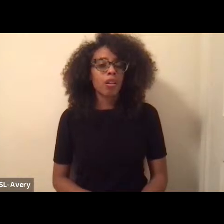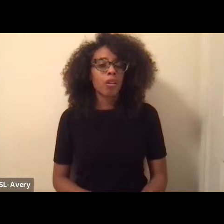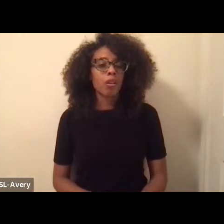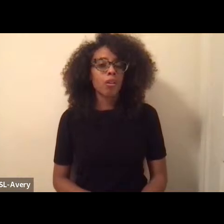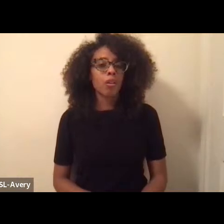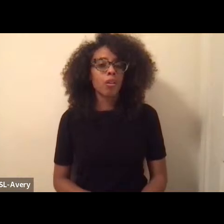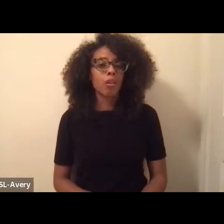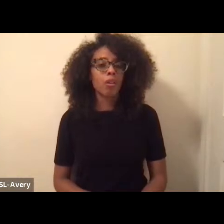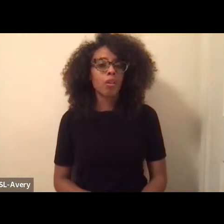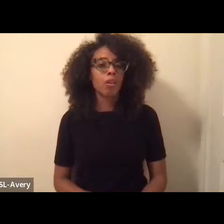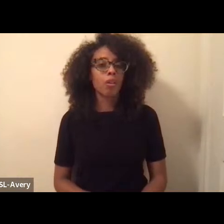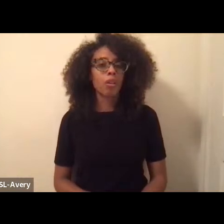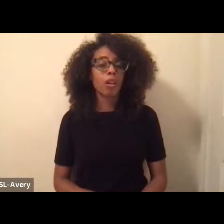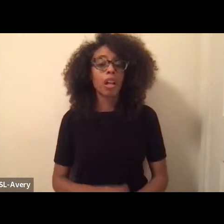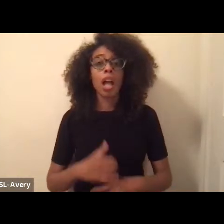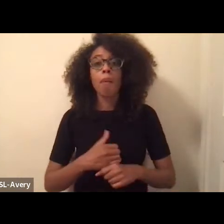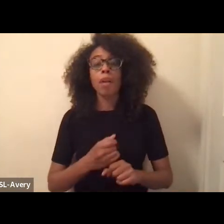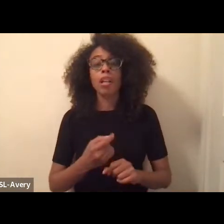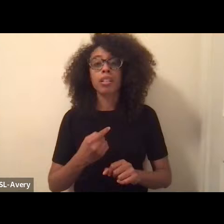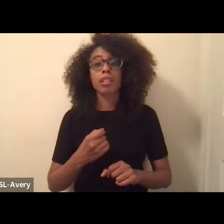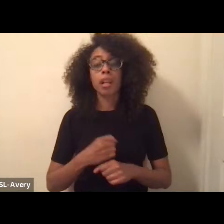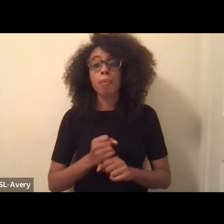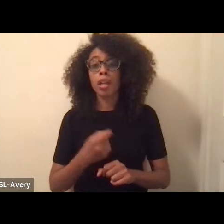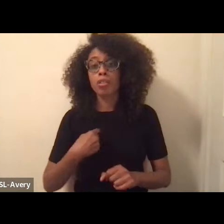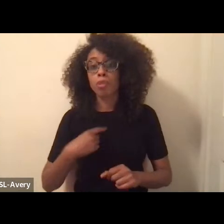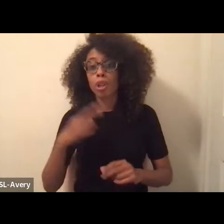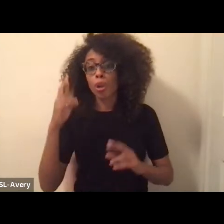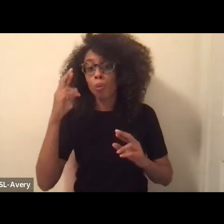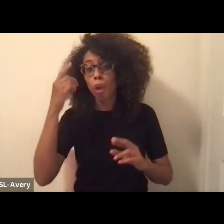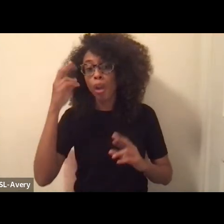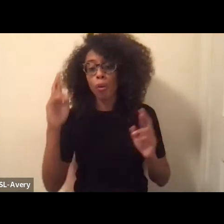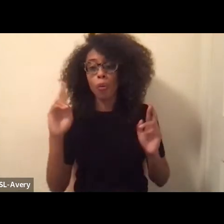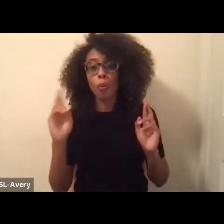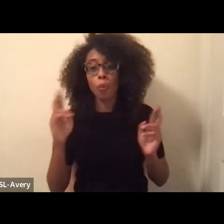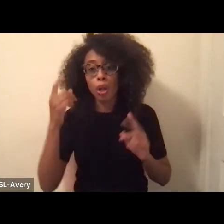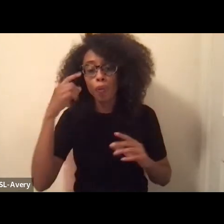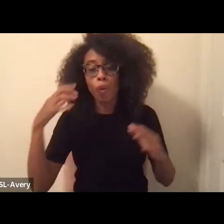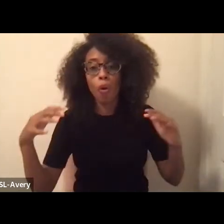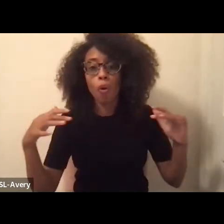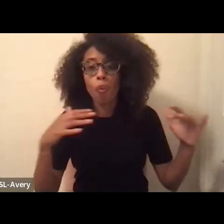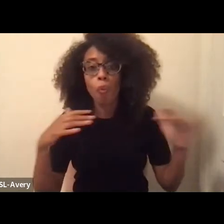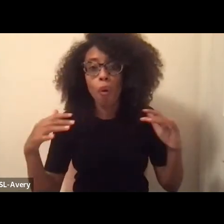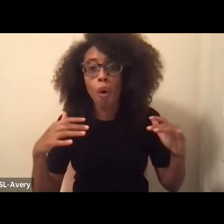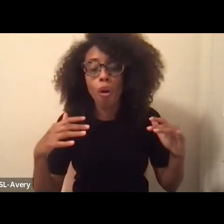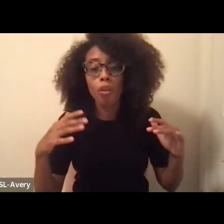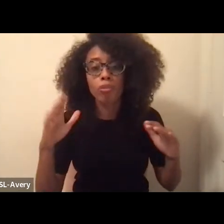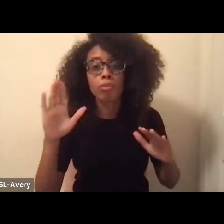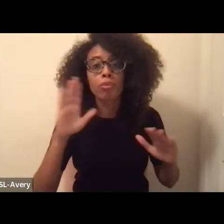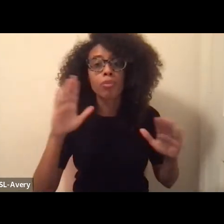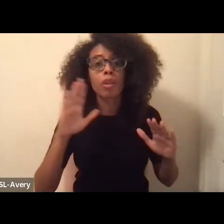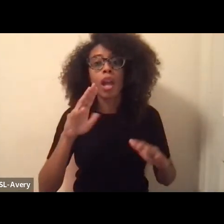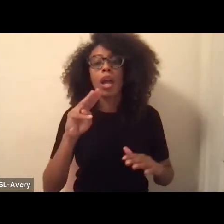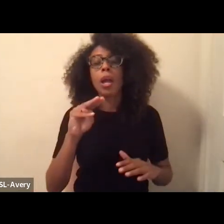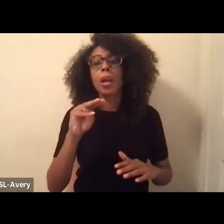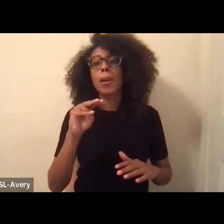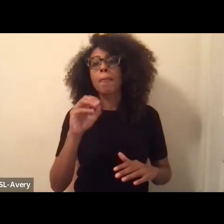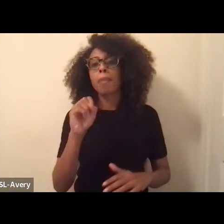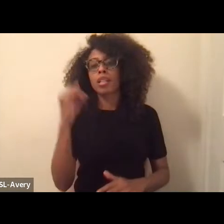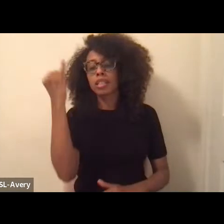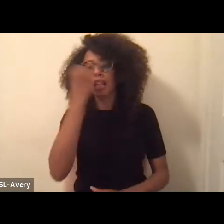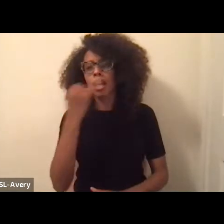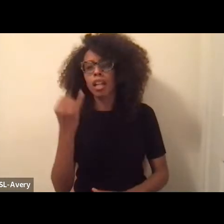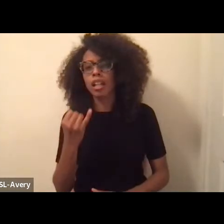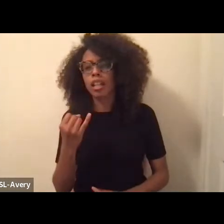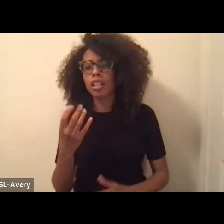Well, it makes me ready for war. Hey, Miss Italy. Hey, What do you mean? What